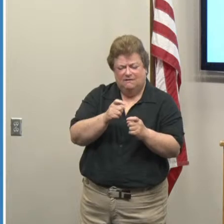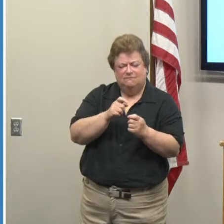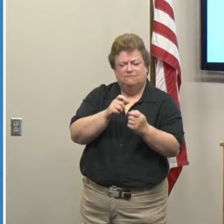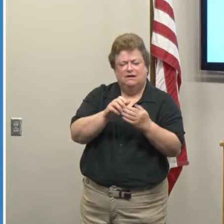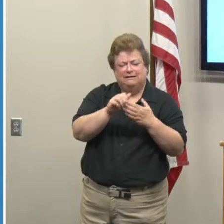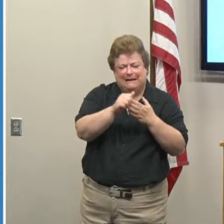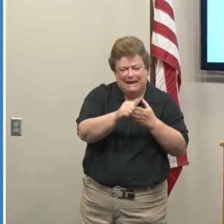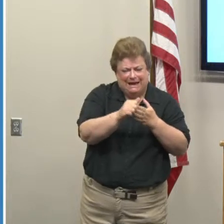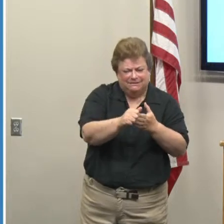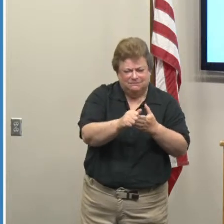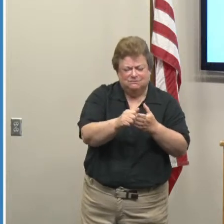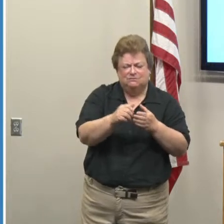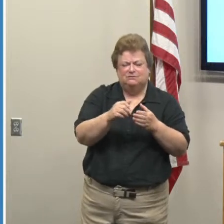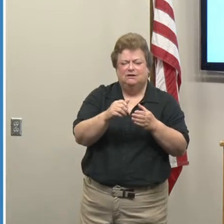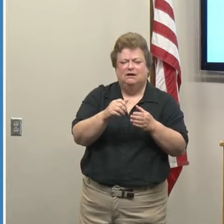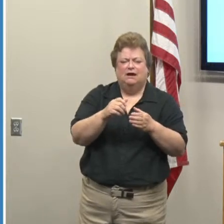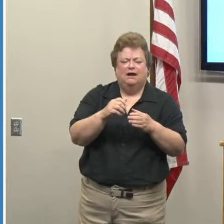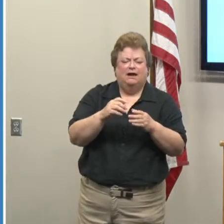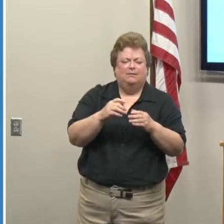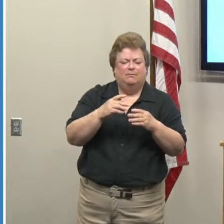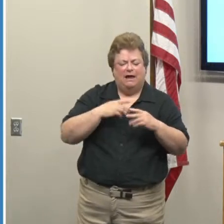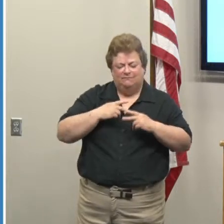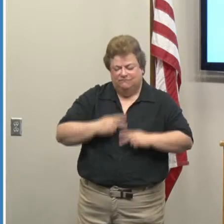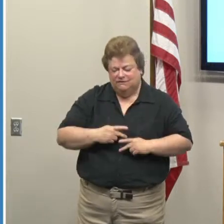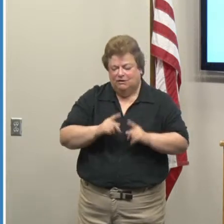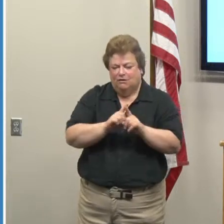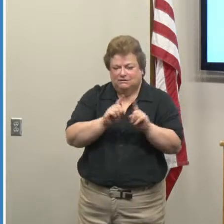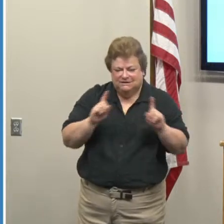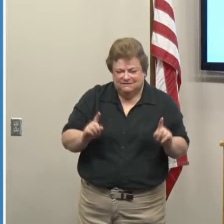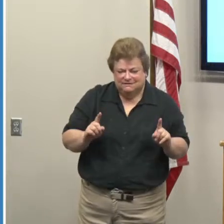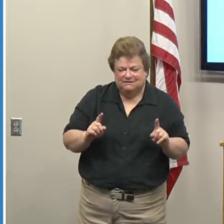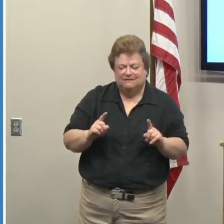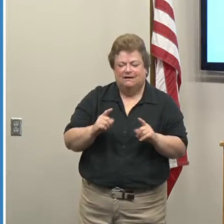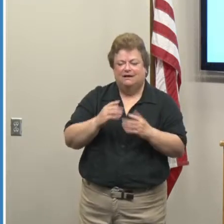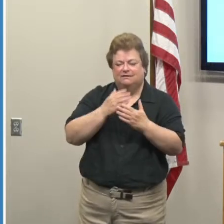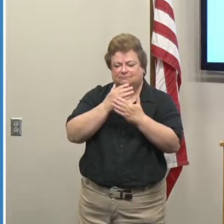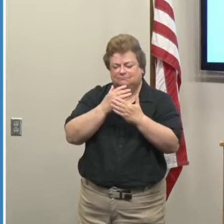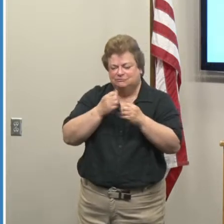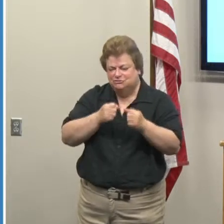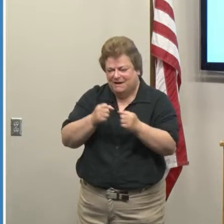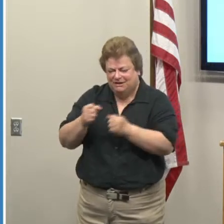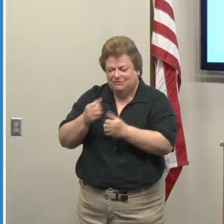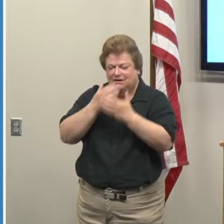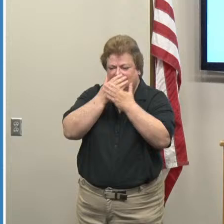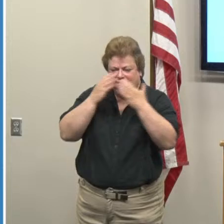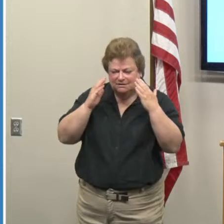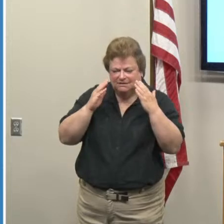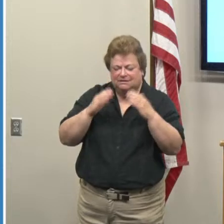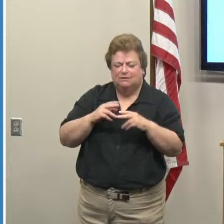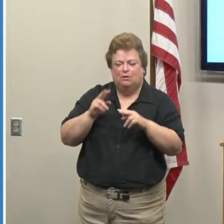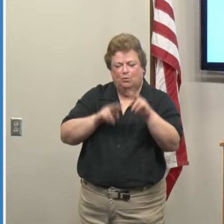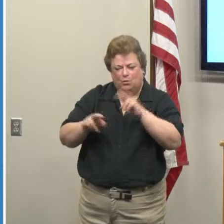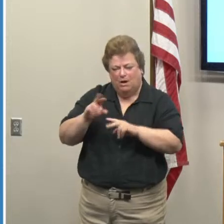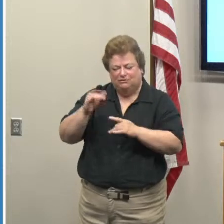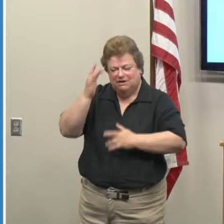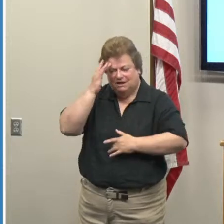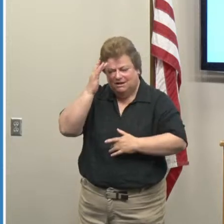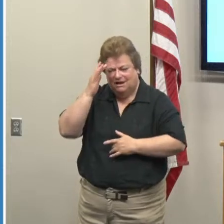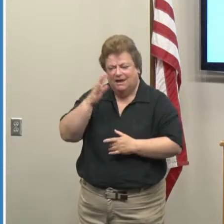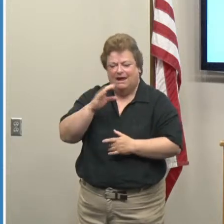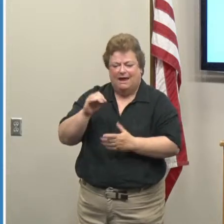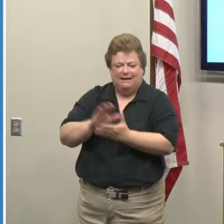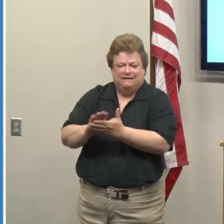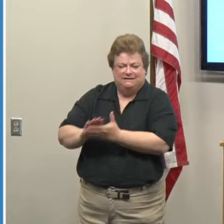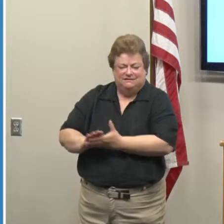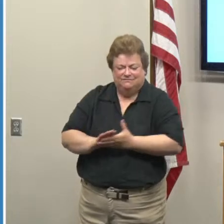our health department regarding physical distancing strategies, face coverings, hand washing, illness monitoring, and disinfection